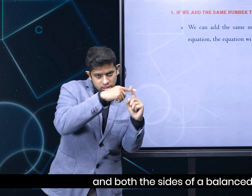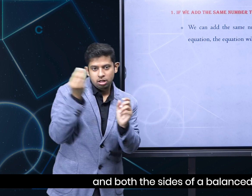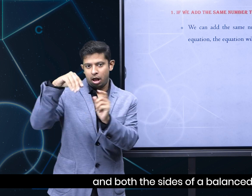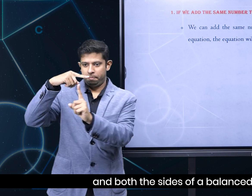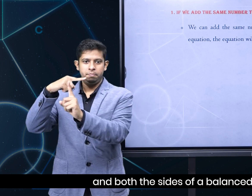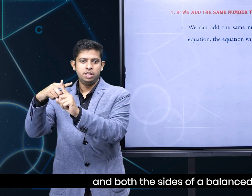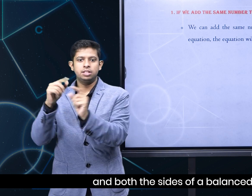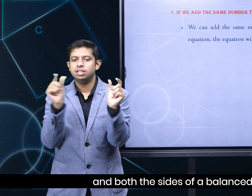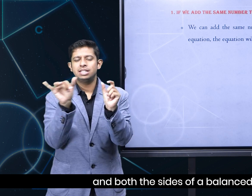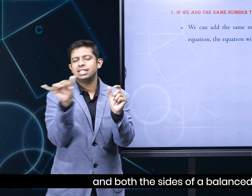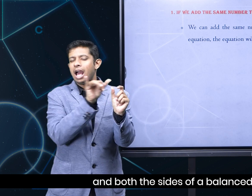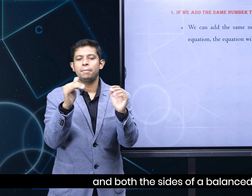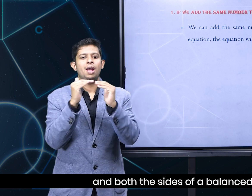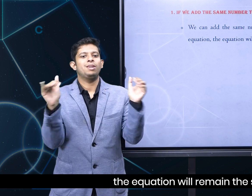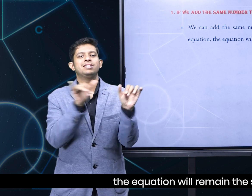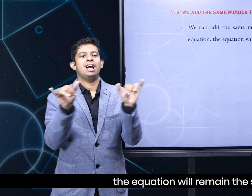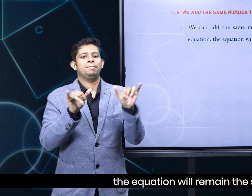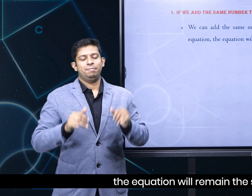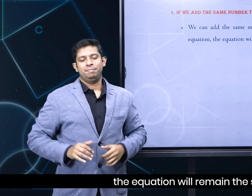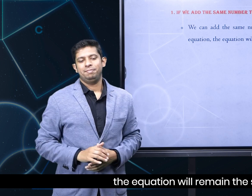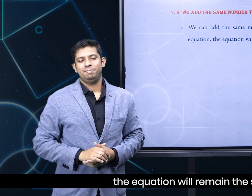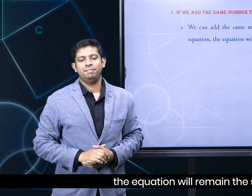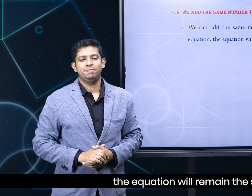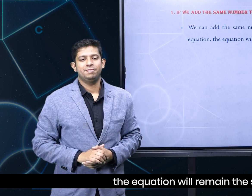sides of a balanced equation, the equation will remain the same.